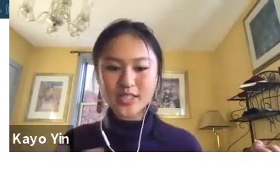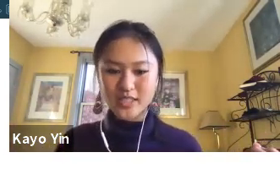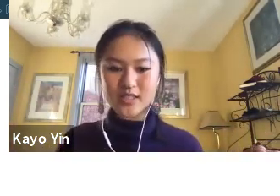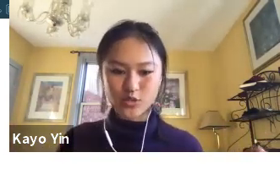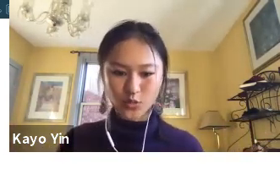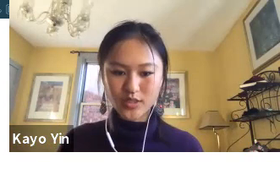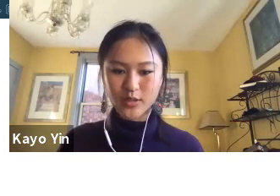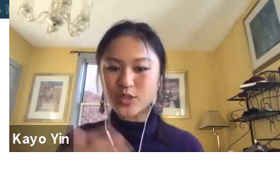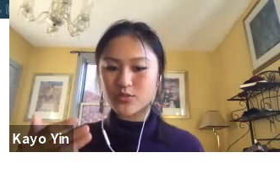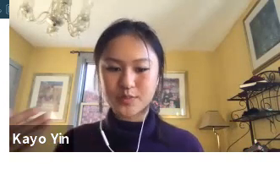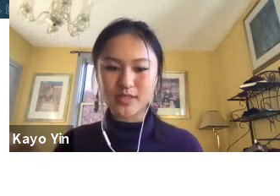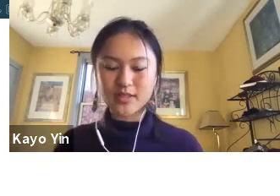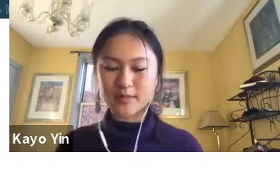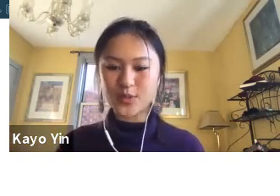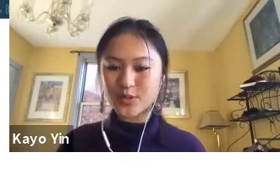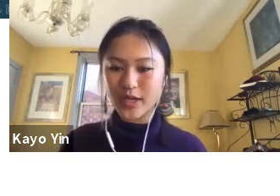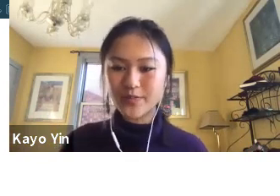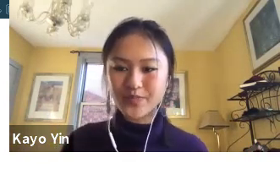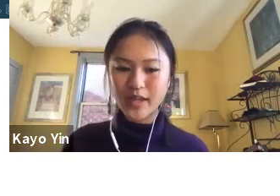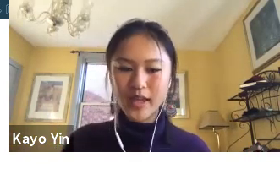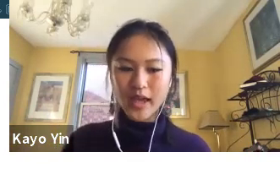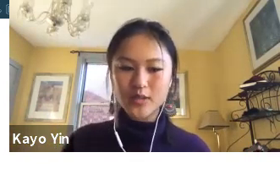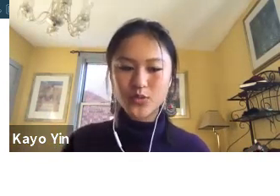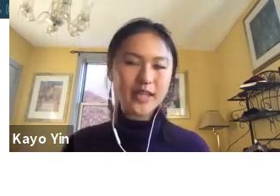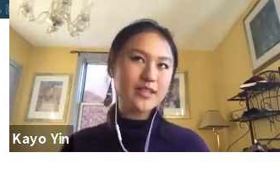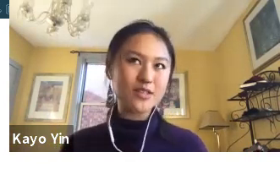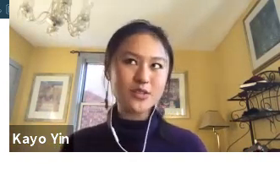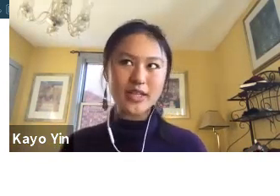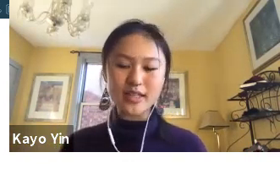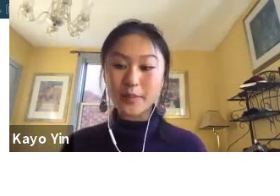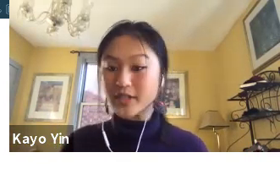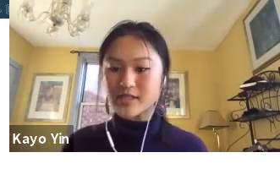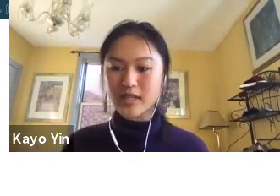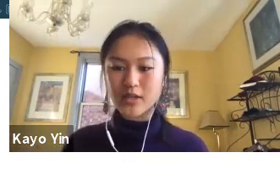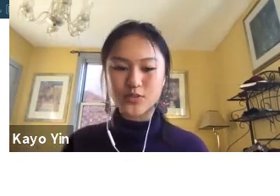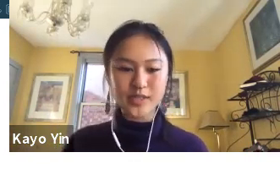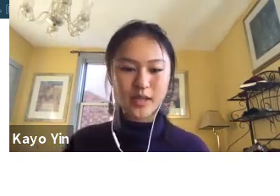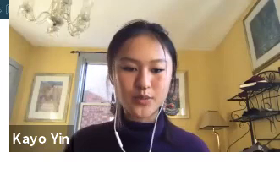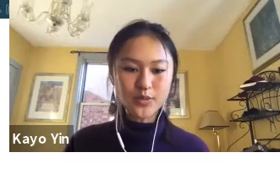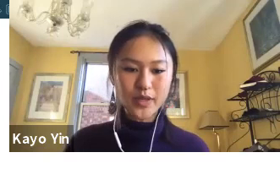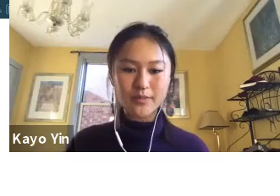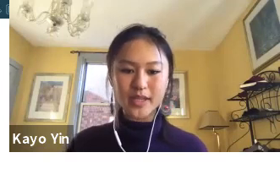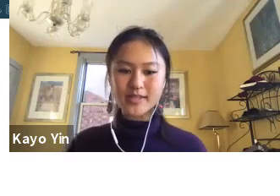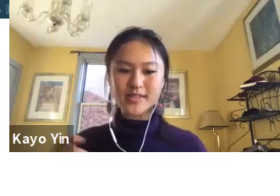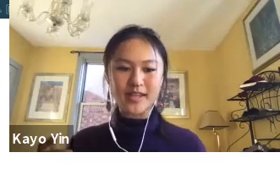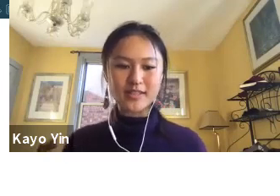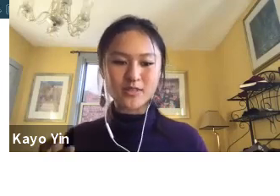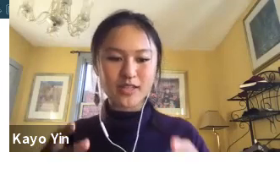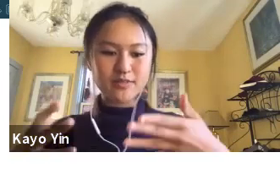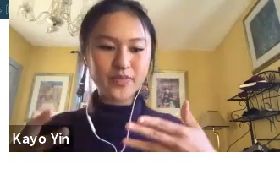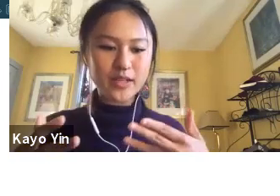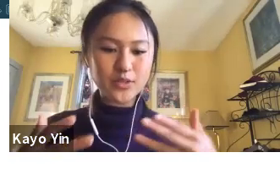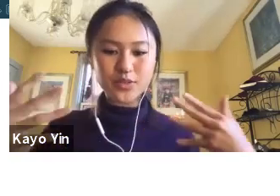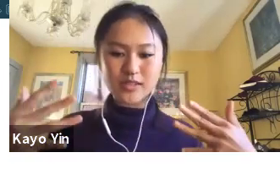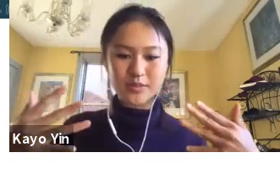tall, he is short. Like we don't repeat the pronoun. And what they can do in American Sign Language, for example, they can say, so